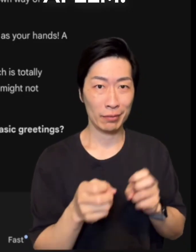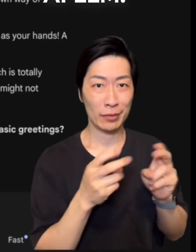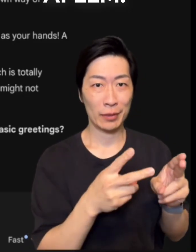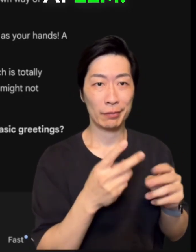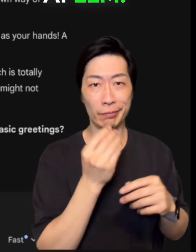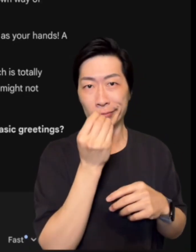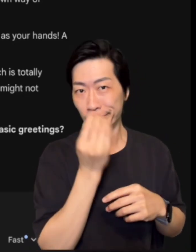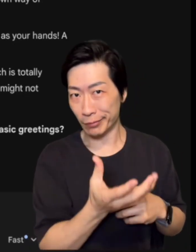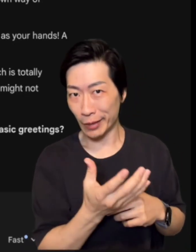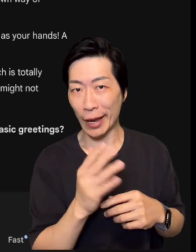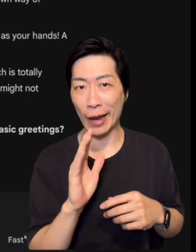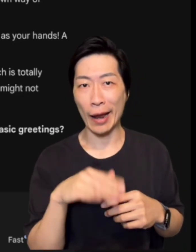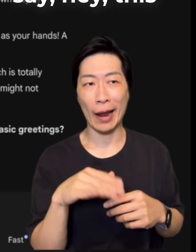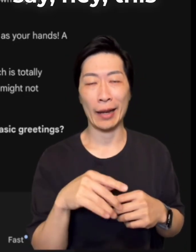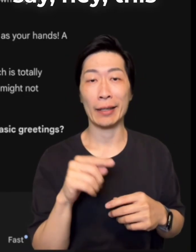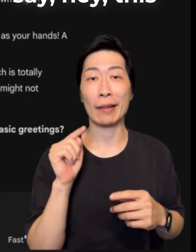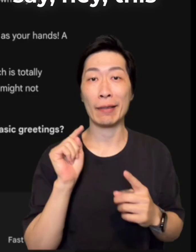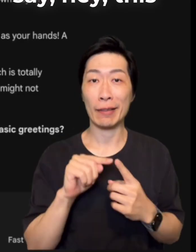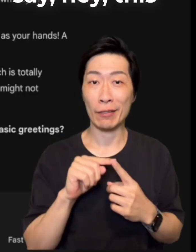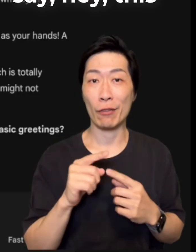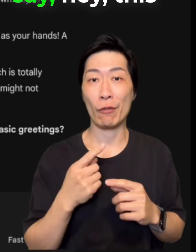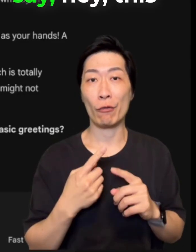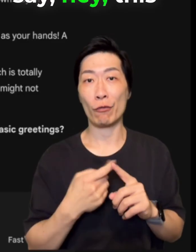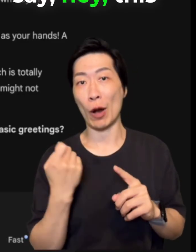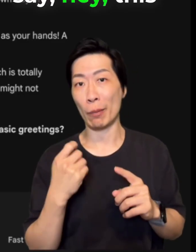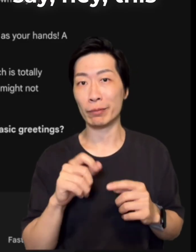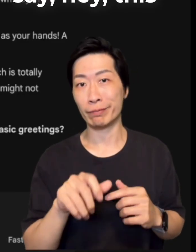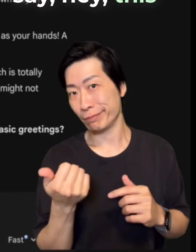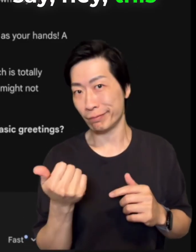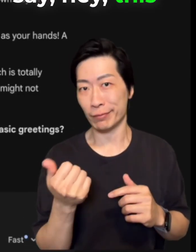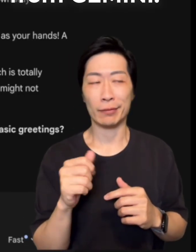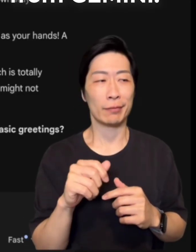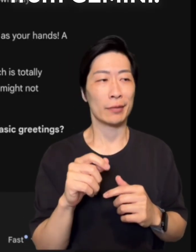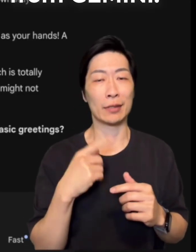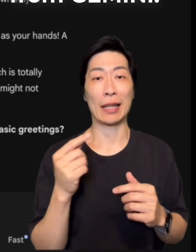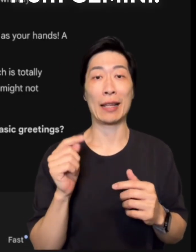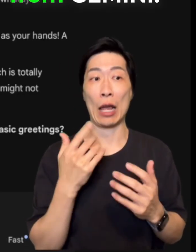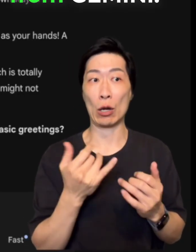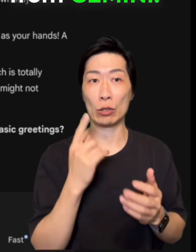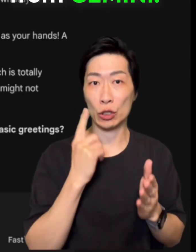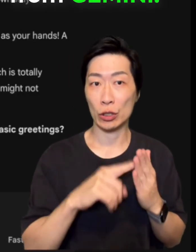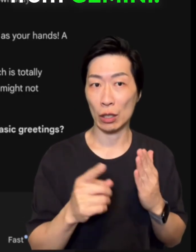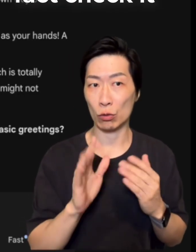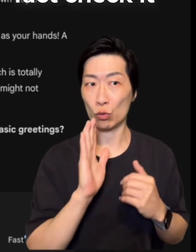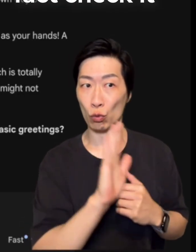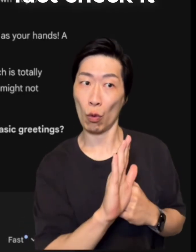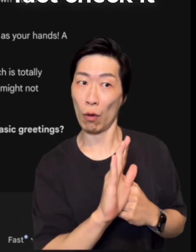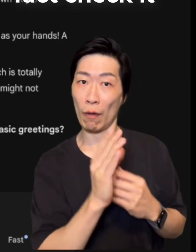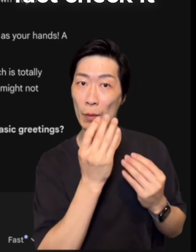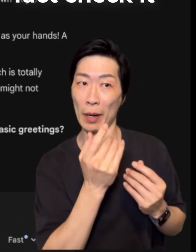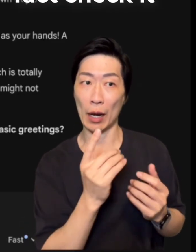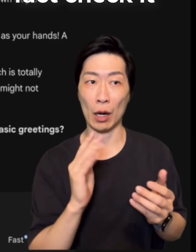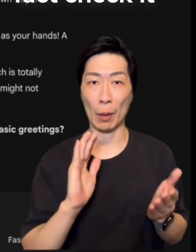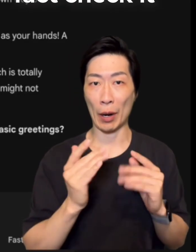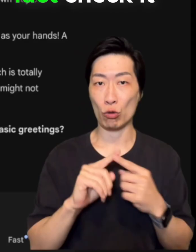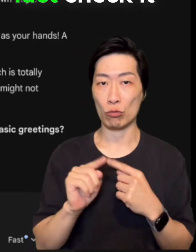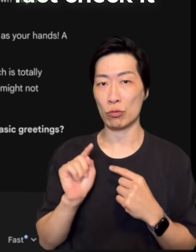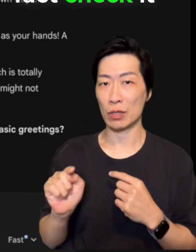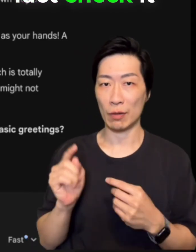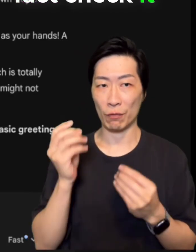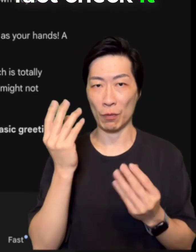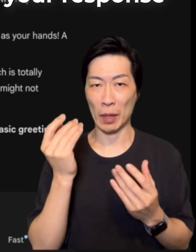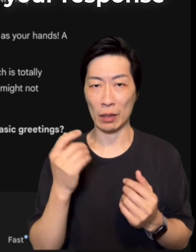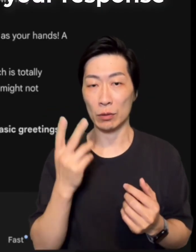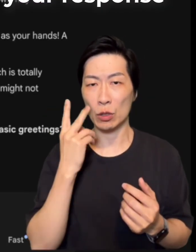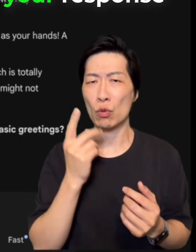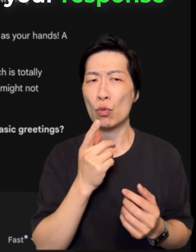AI LLM. And I will say, hey, this information is from Gemini. I want you to fact